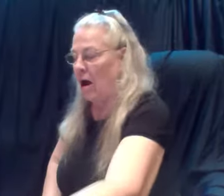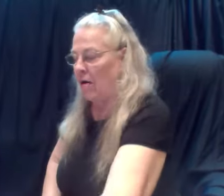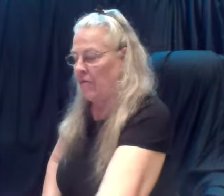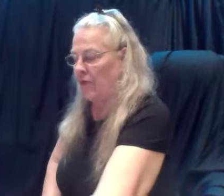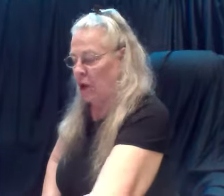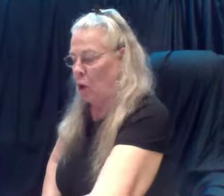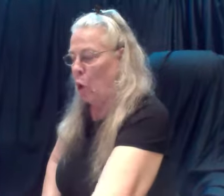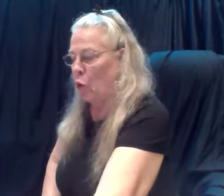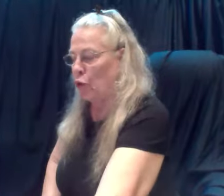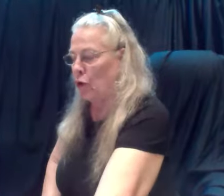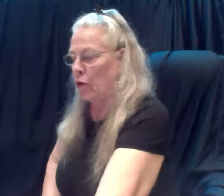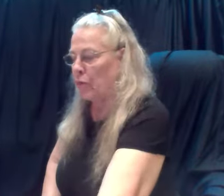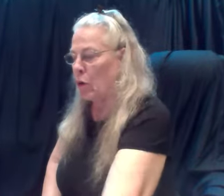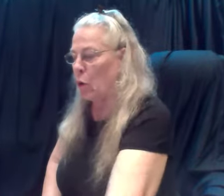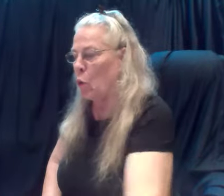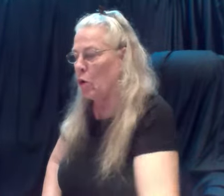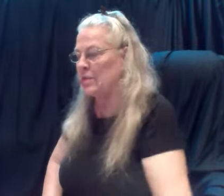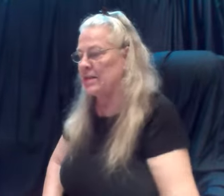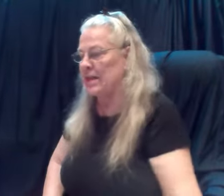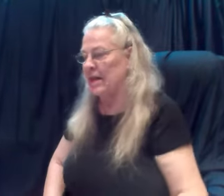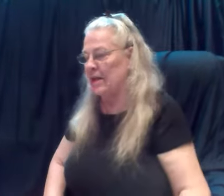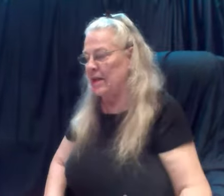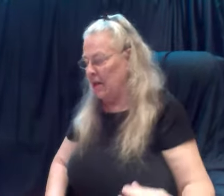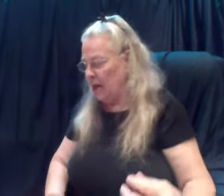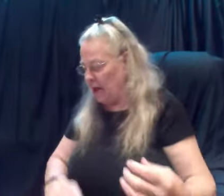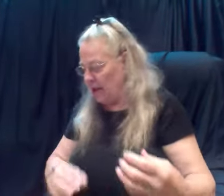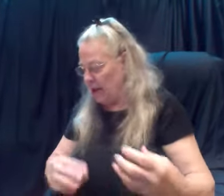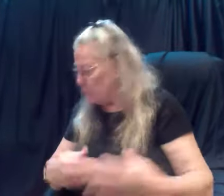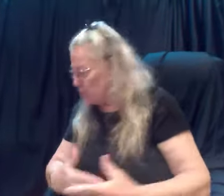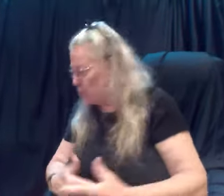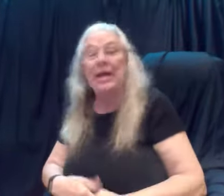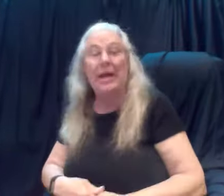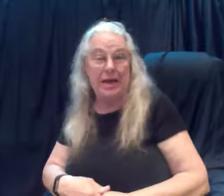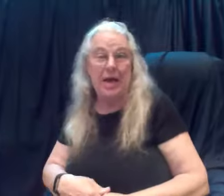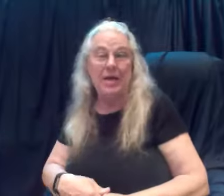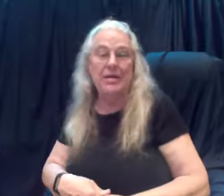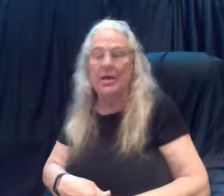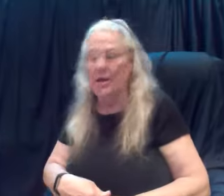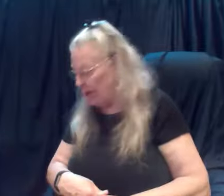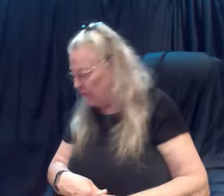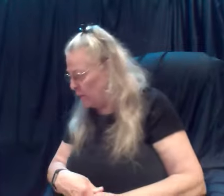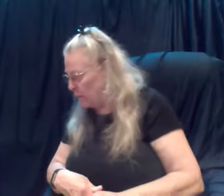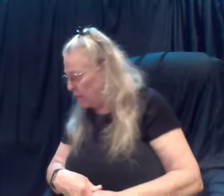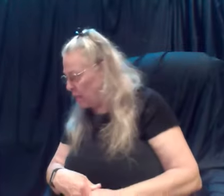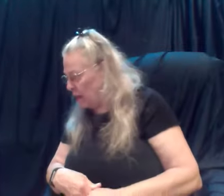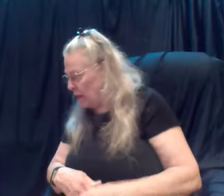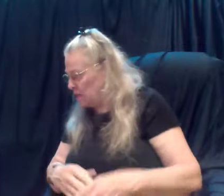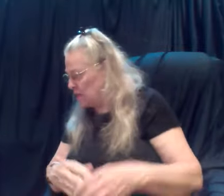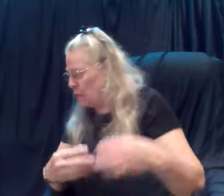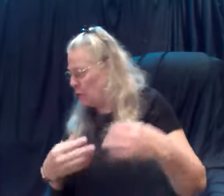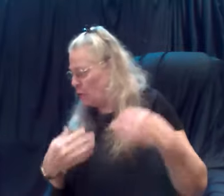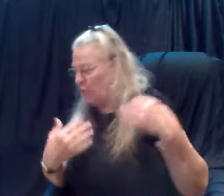the older words in it. It was written in 1911, so you